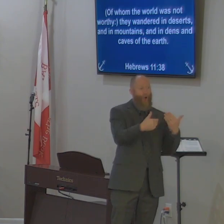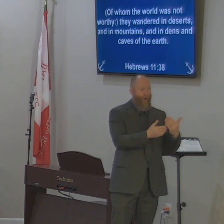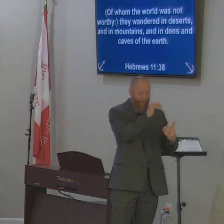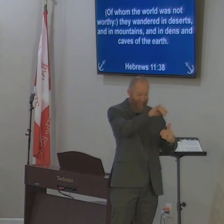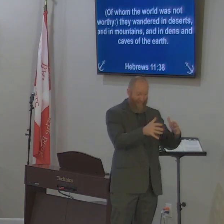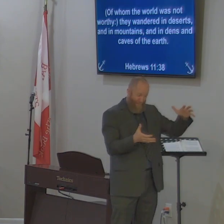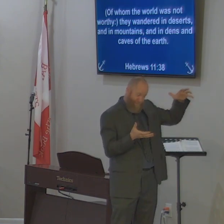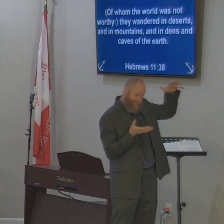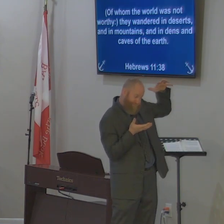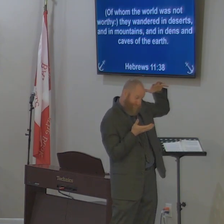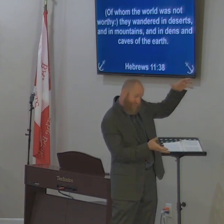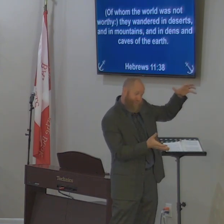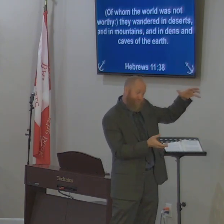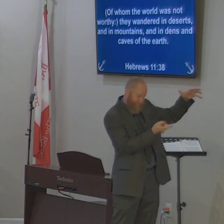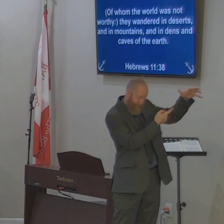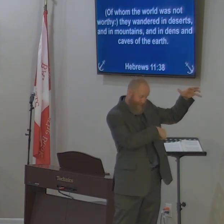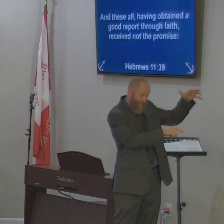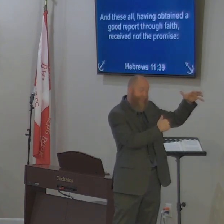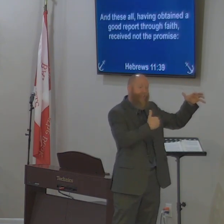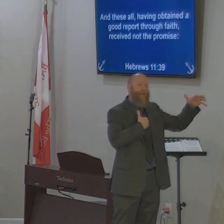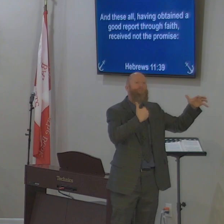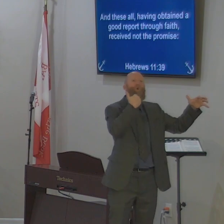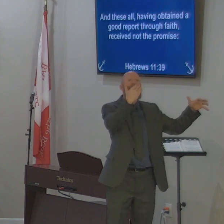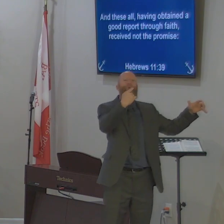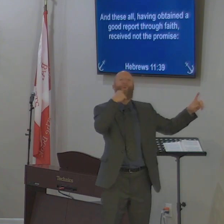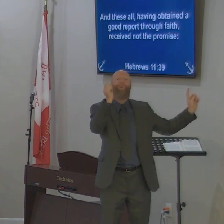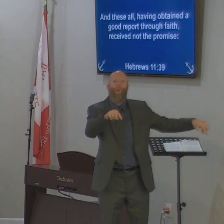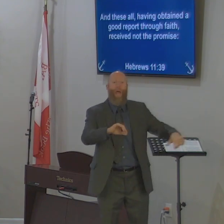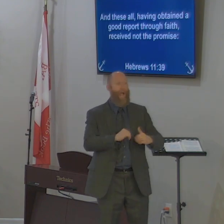having obtained a good report through faith,